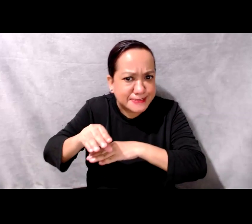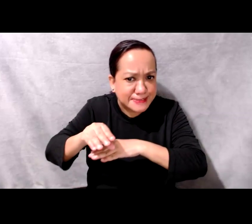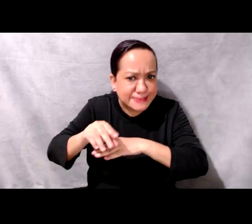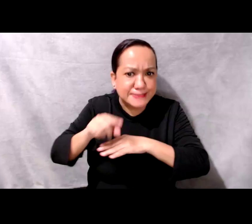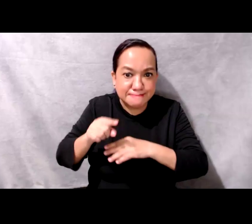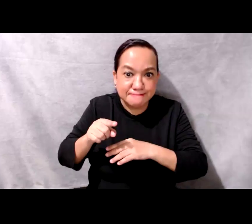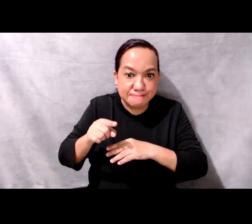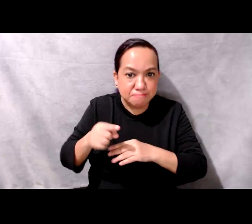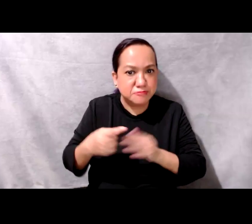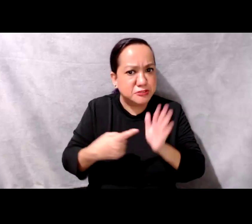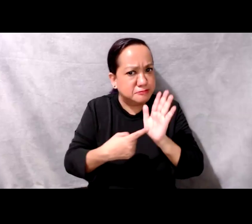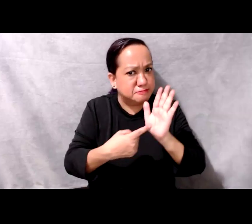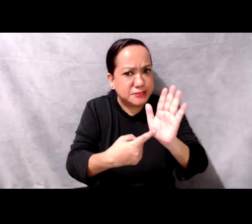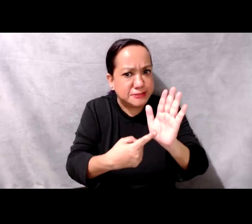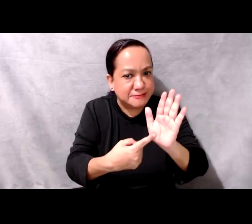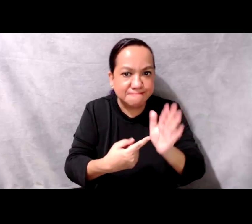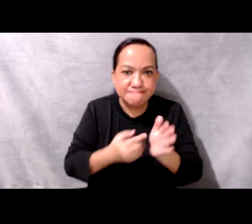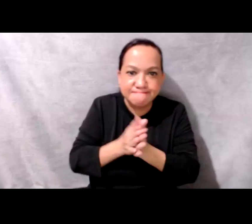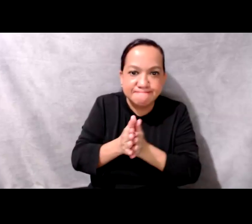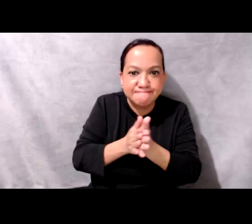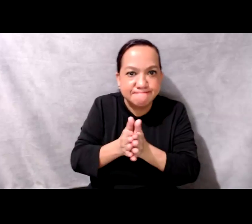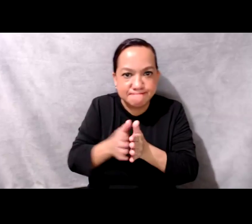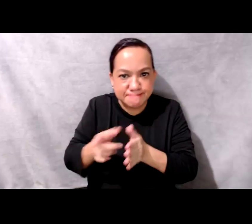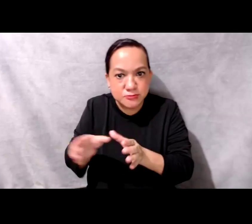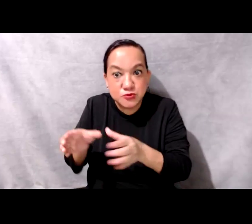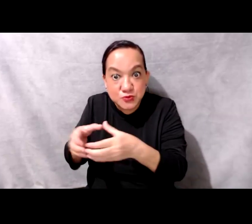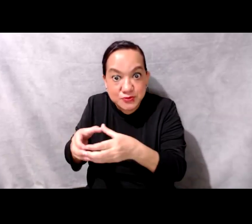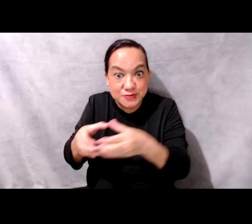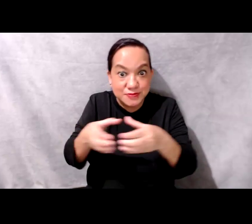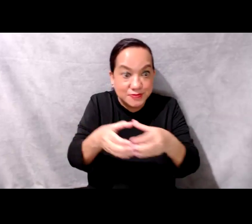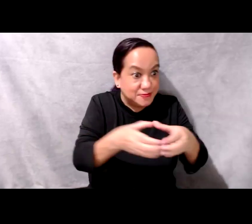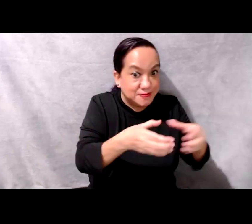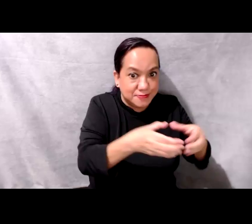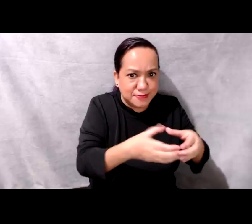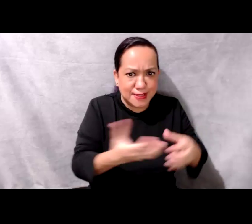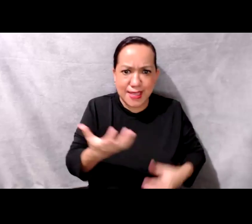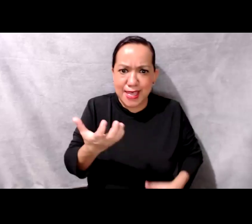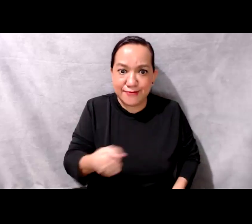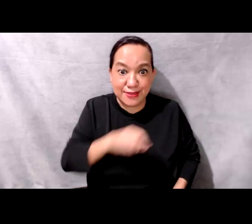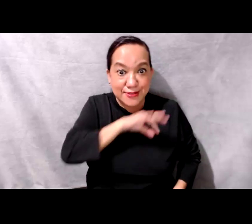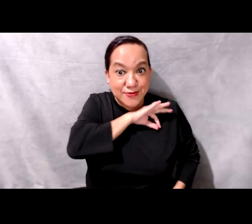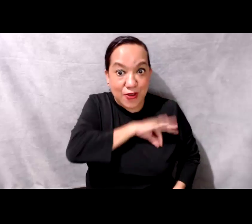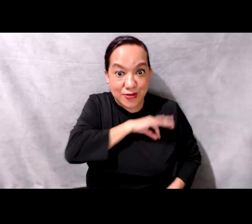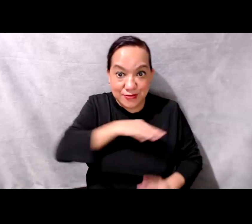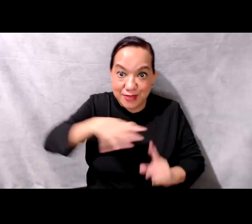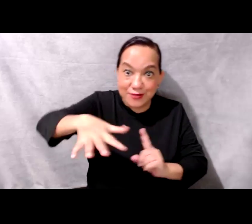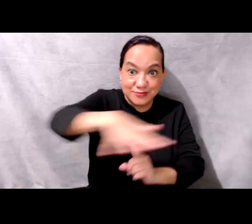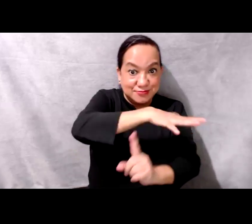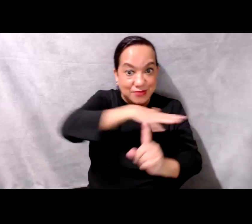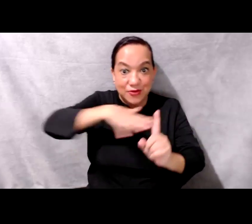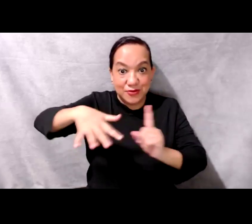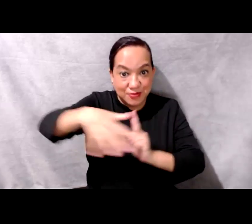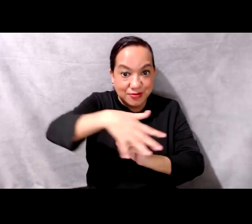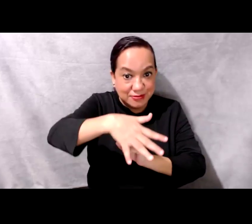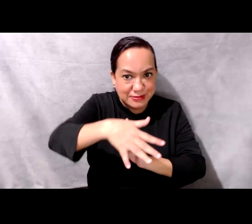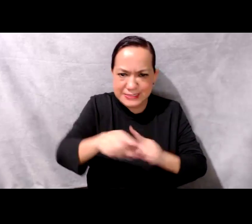every group of stakeholders, like all the different people you mentioned, agreed on one thing, which was that disclosure of accountability mechanisms is not